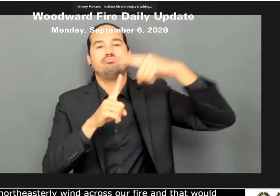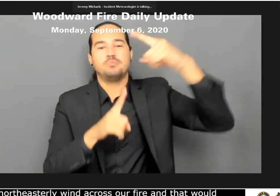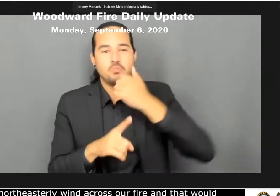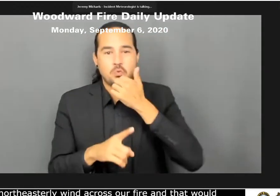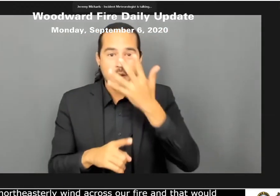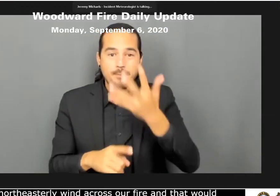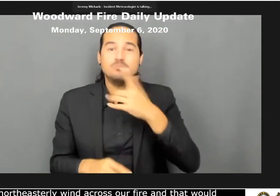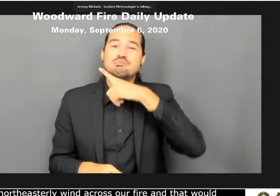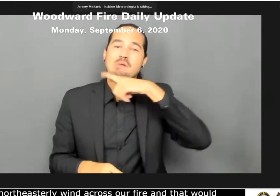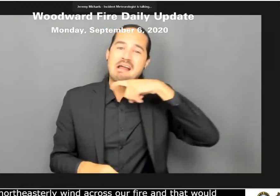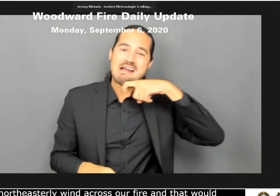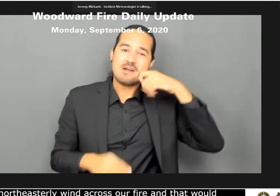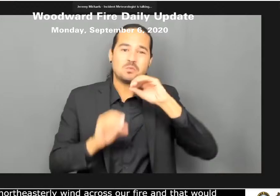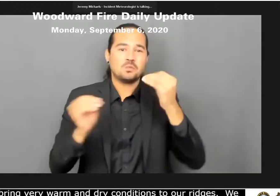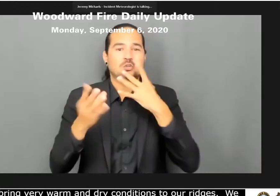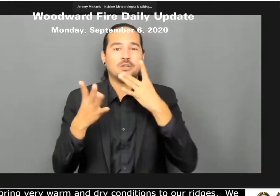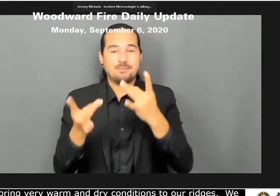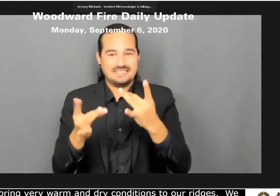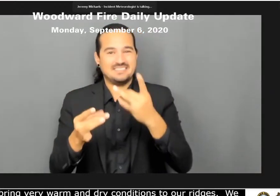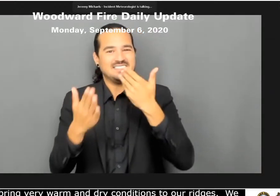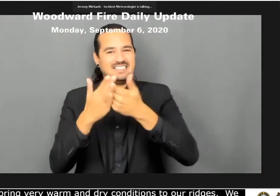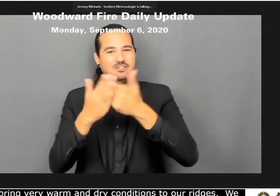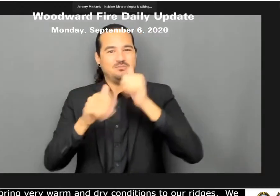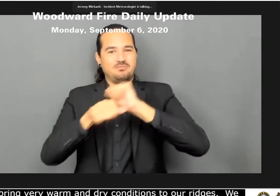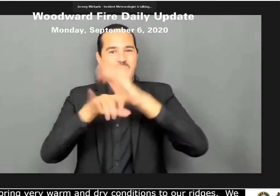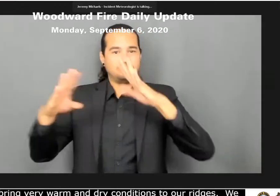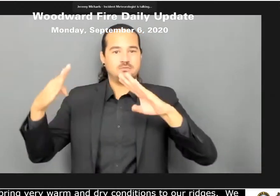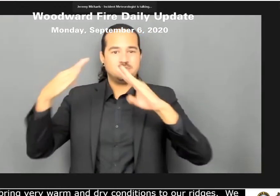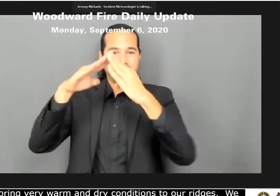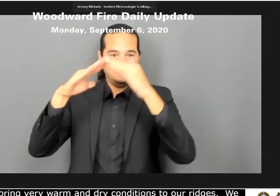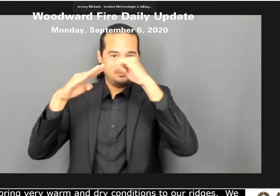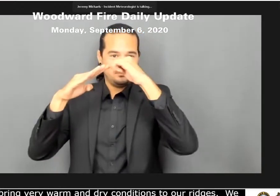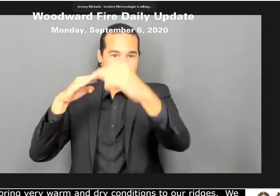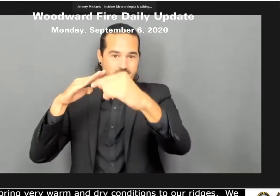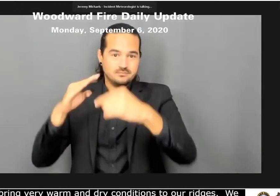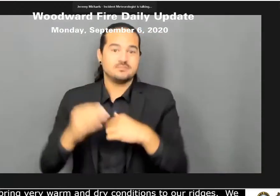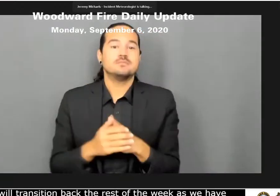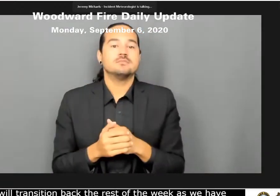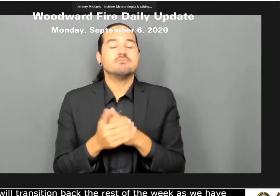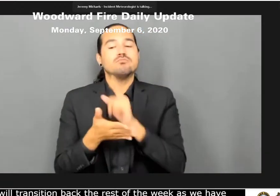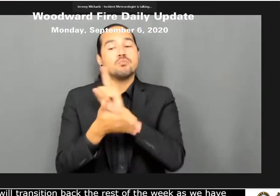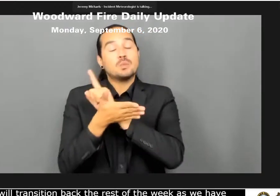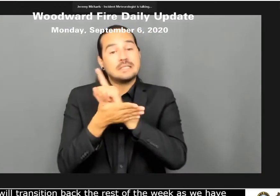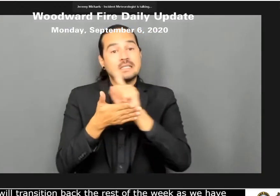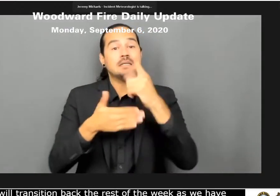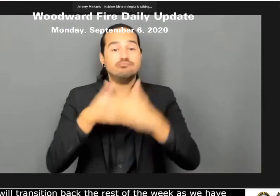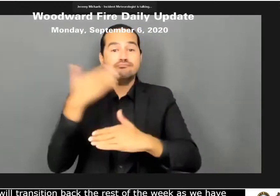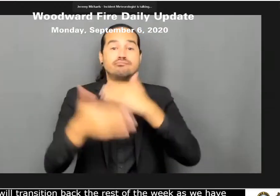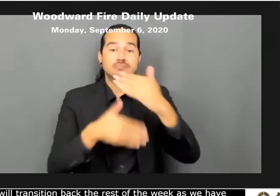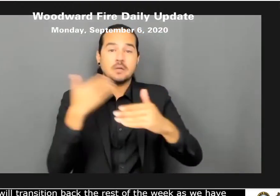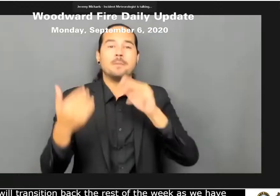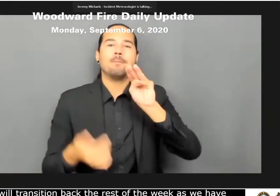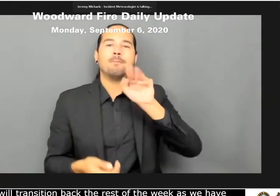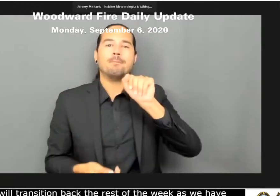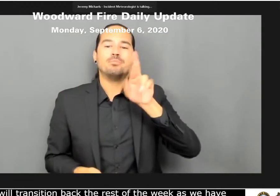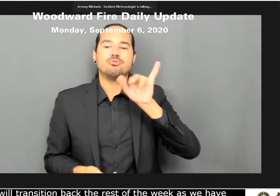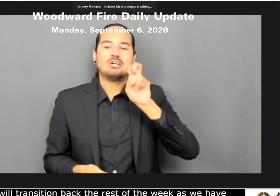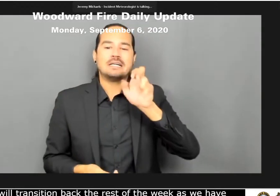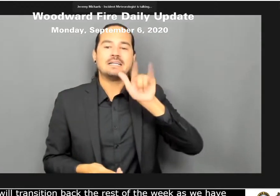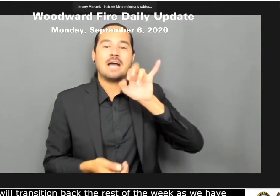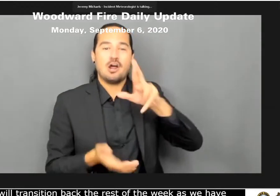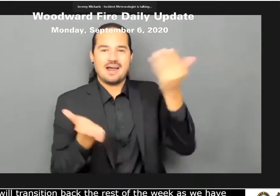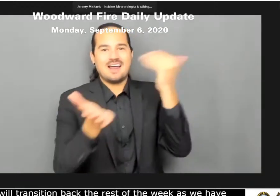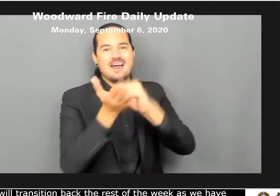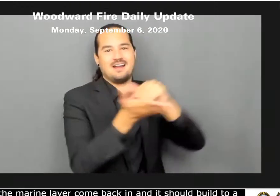of the week as we have the marine layer come back in, and it should build to a depth of about 1,400, which would put most of our fire back into the